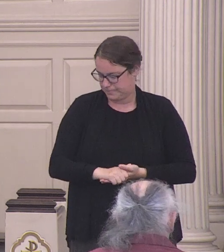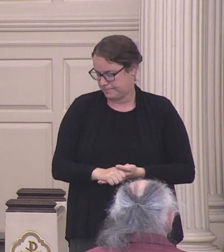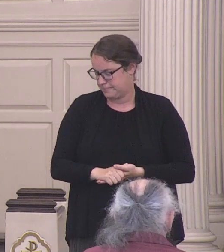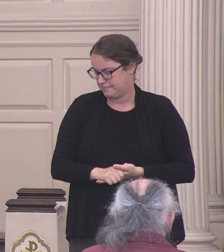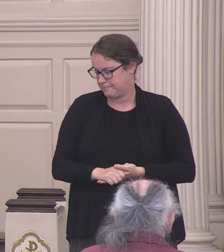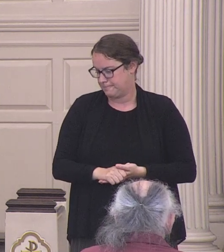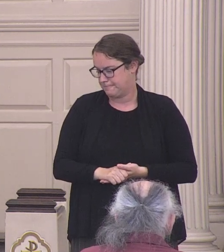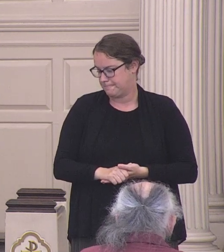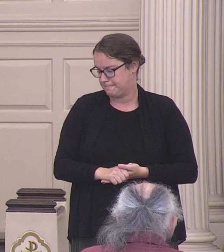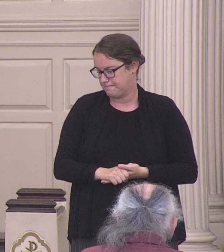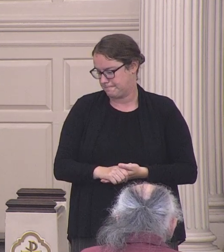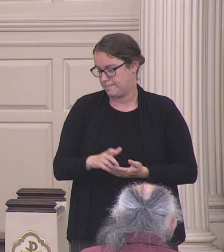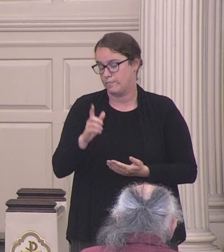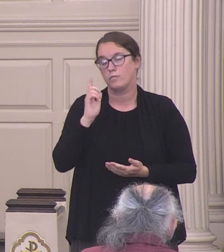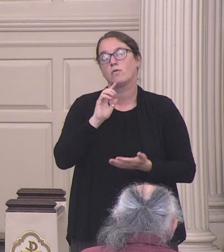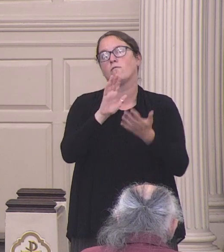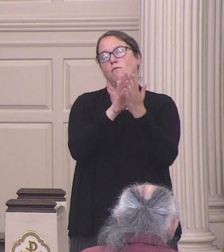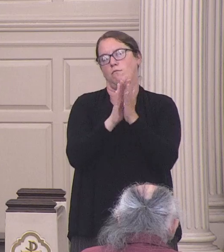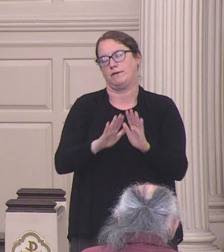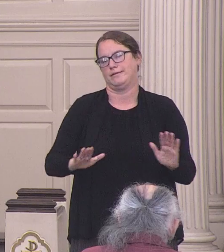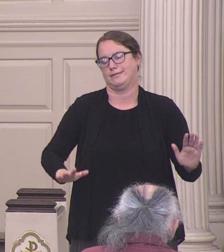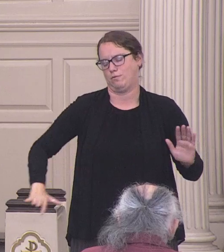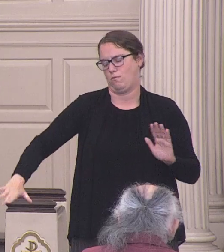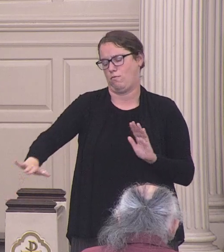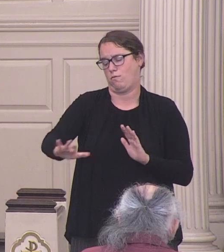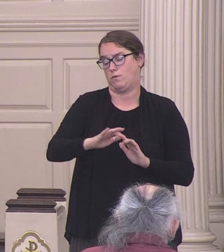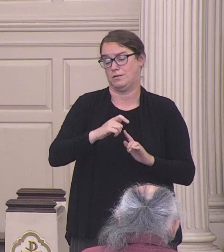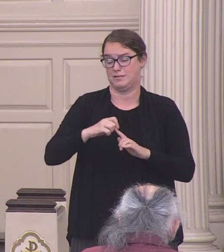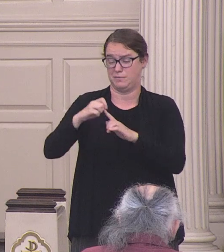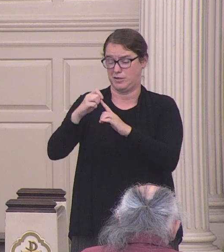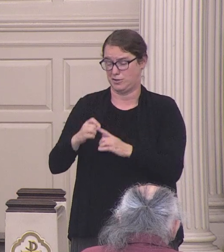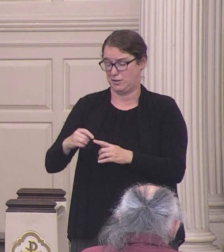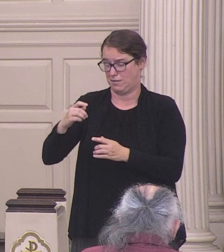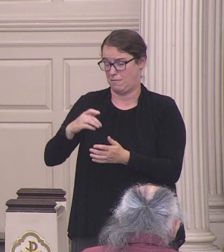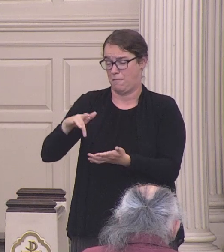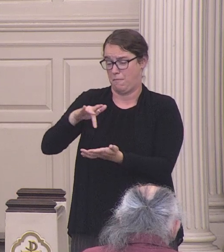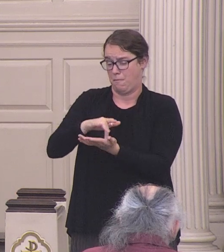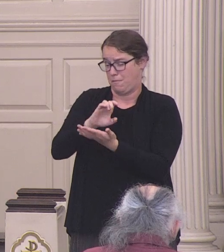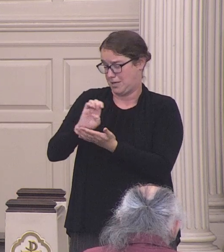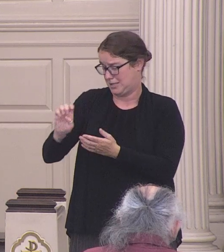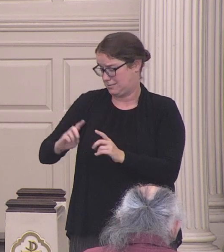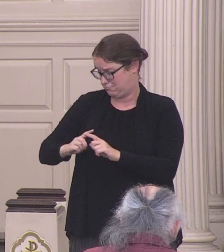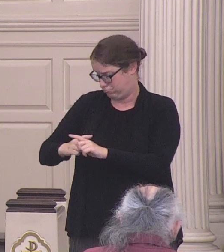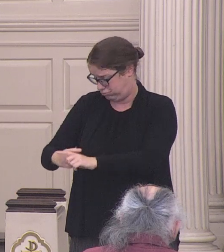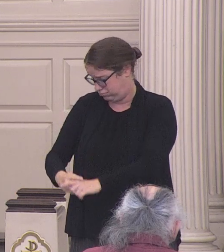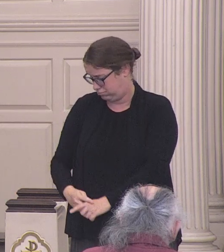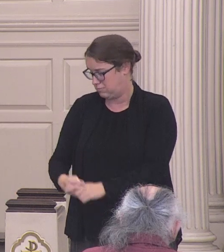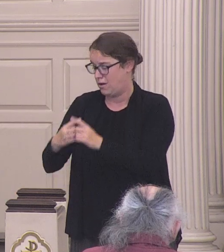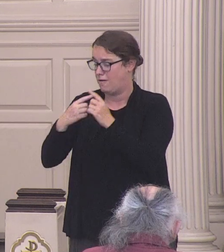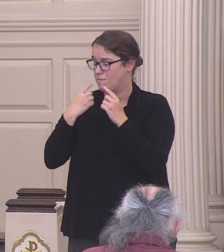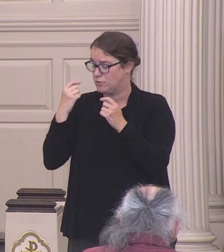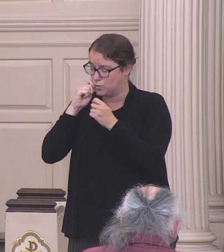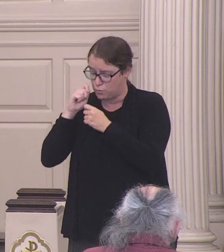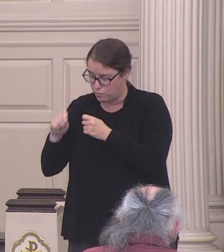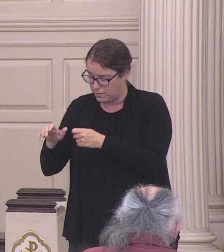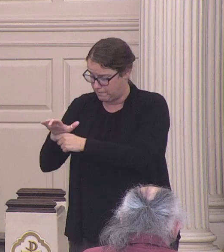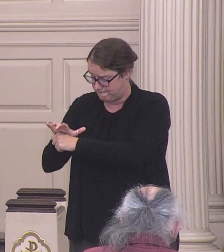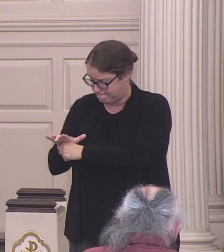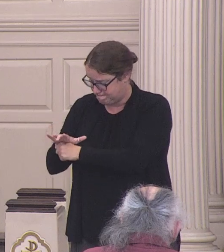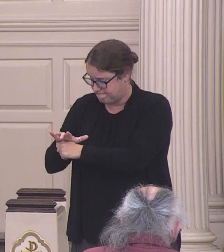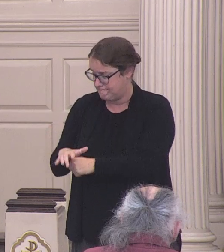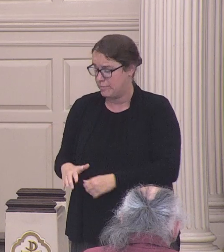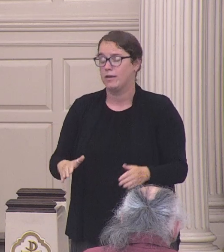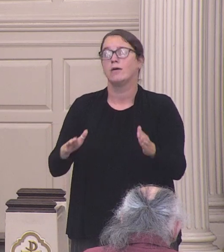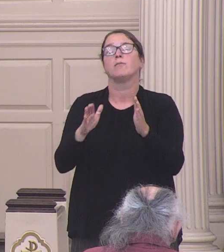For world peace, especially conflicts in the Middle East and in Russia and Ukraine, we pray to the